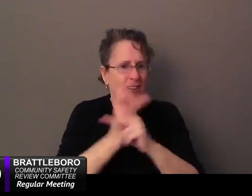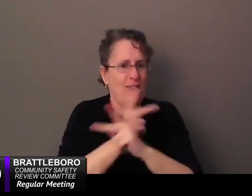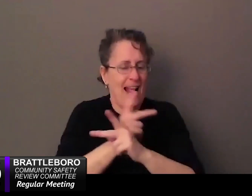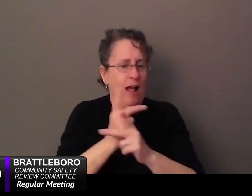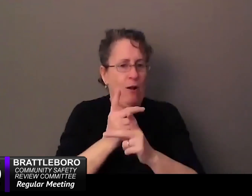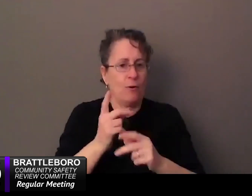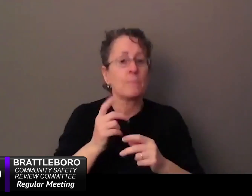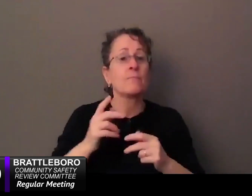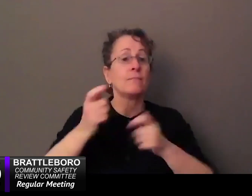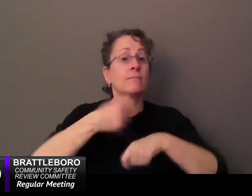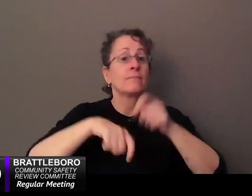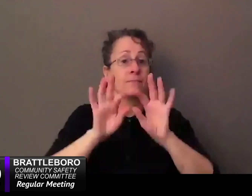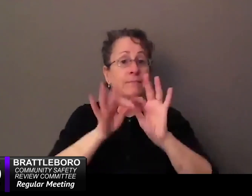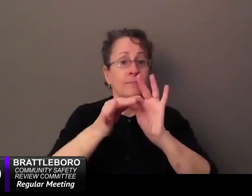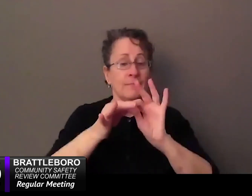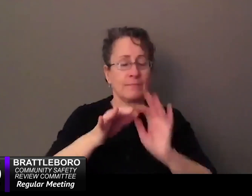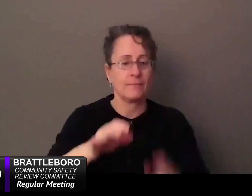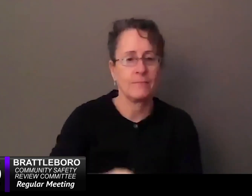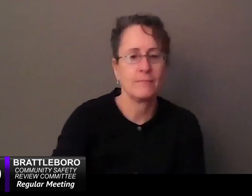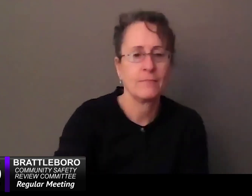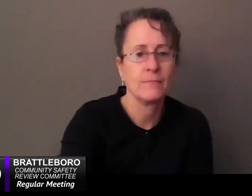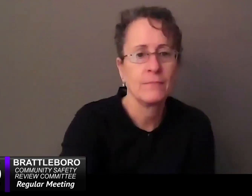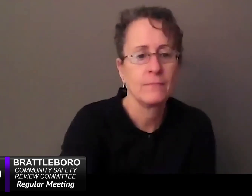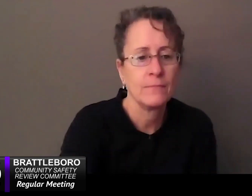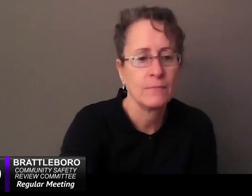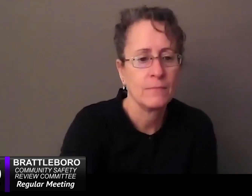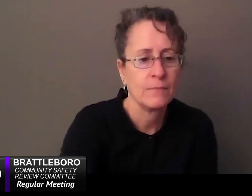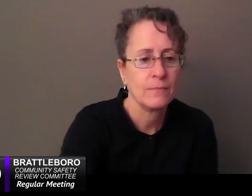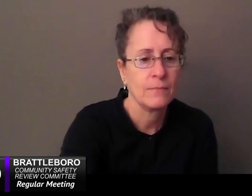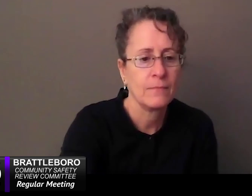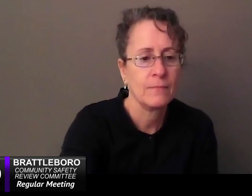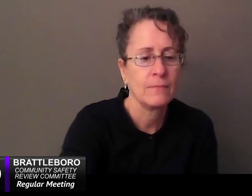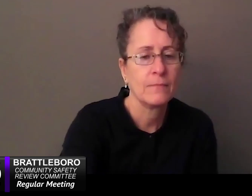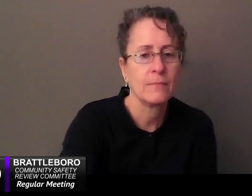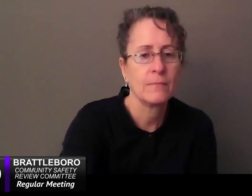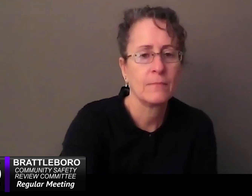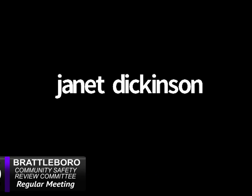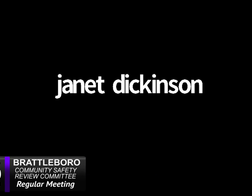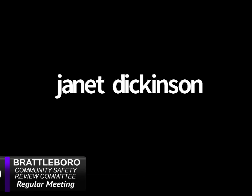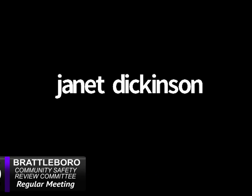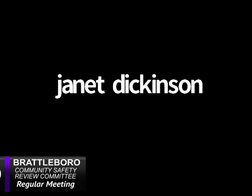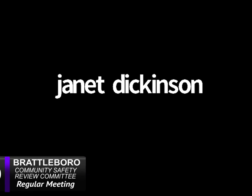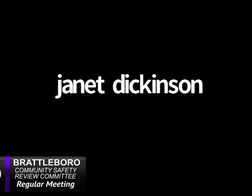I want to add something, if I may, to the point about the police.